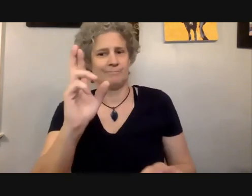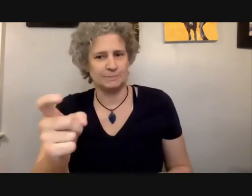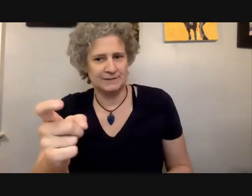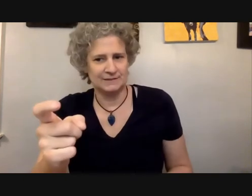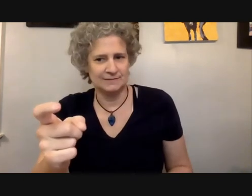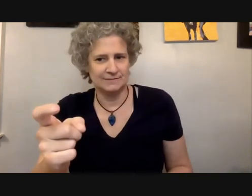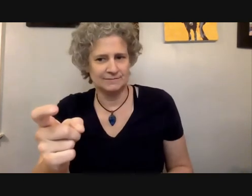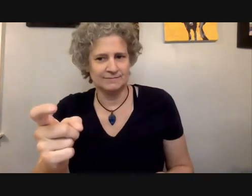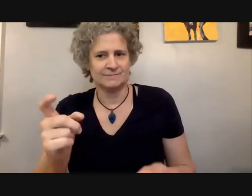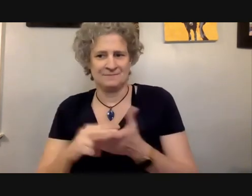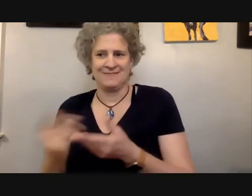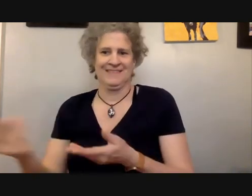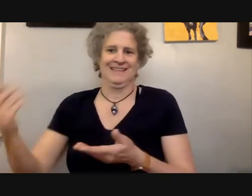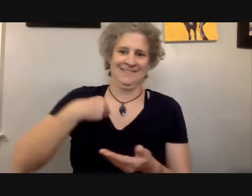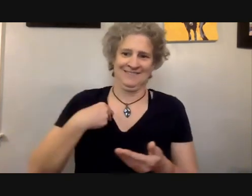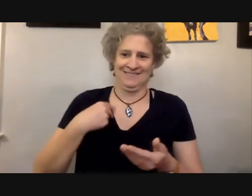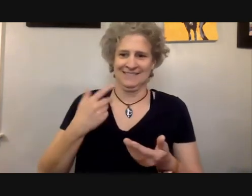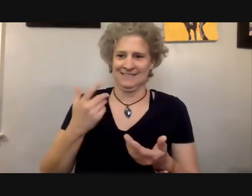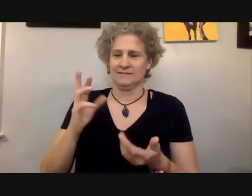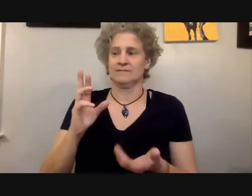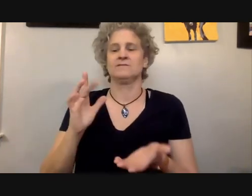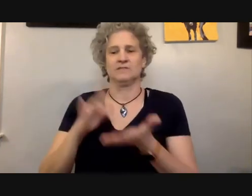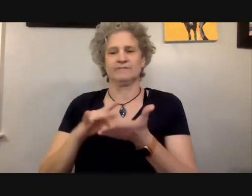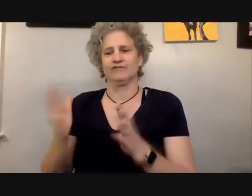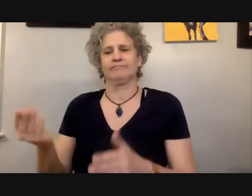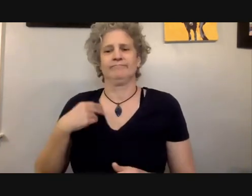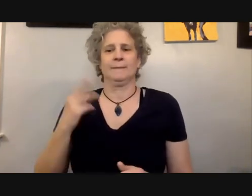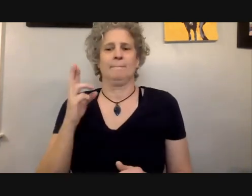It also can be a verb, like to prescribe.